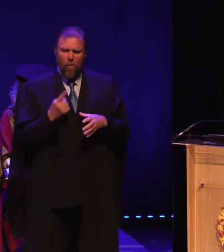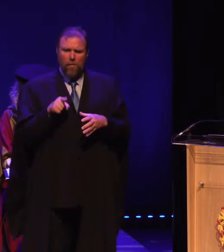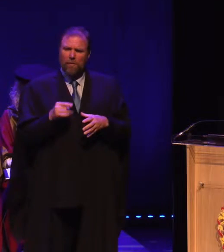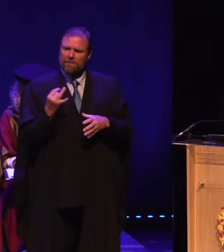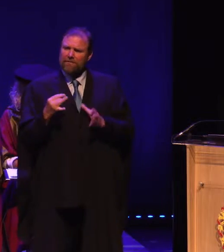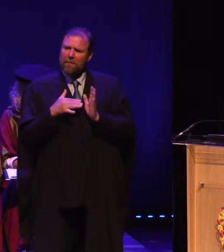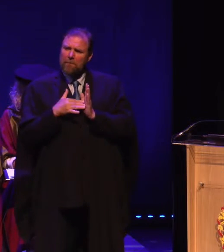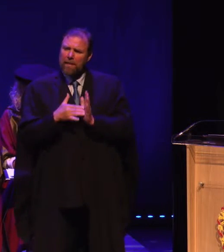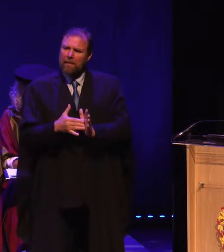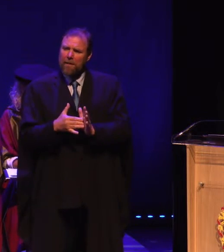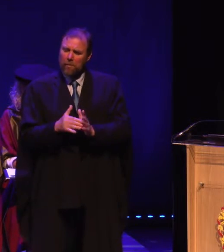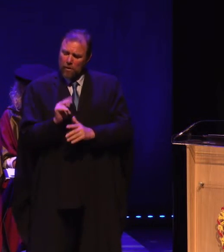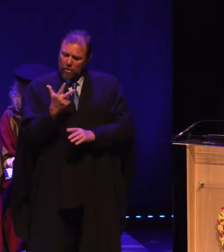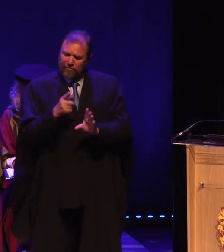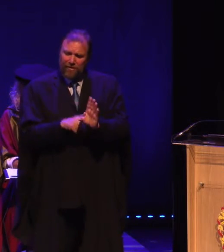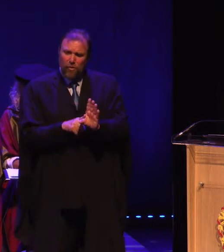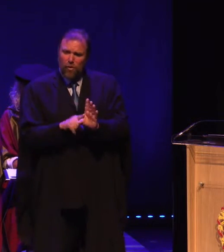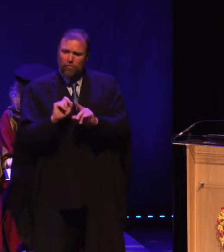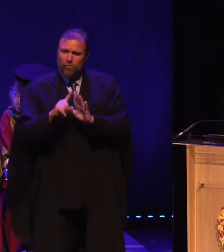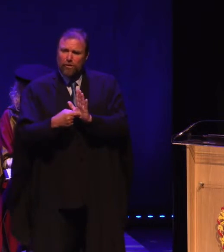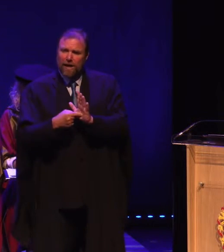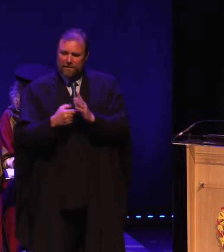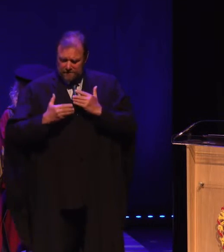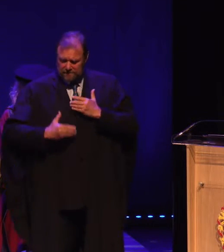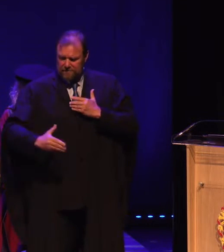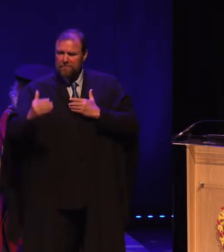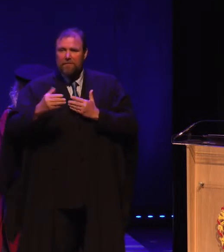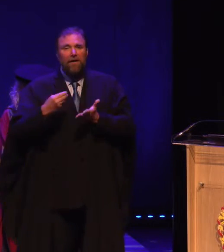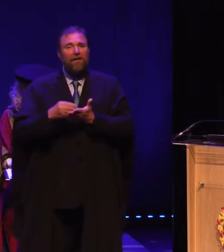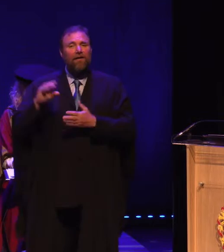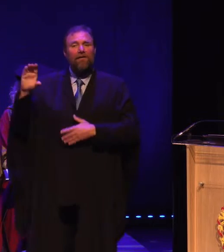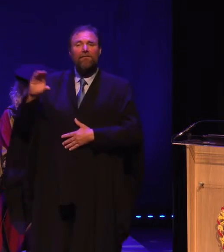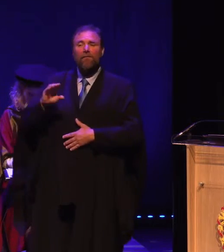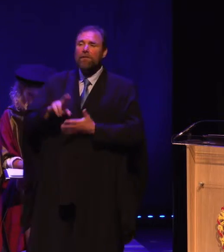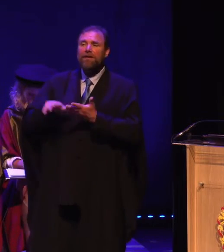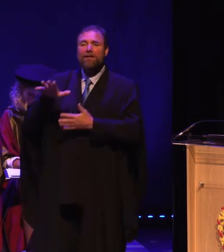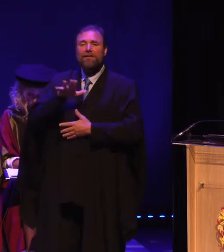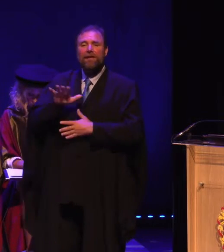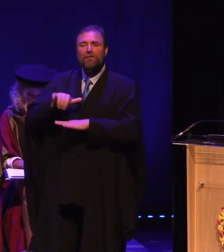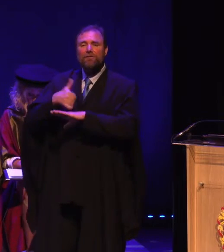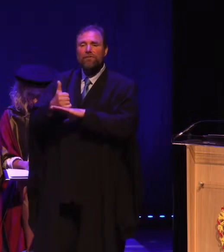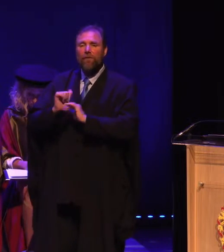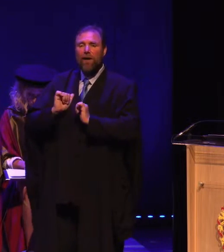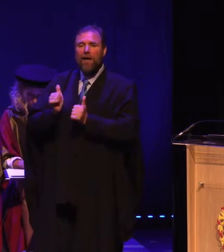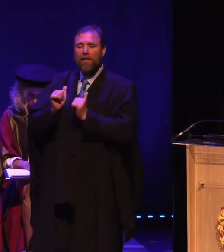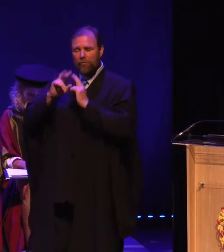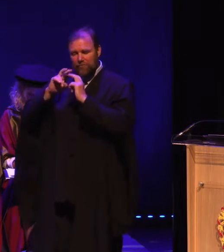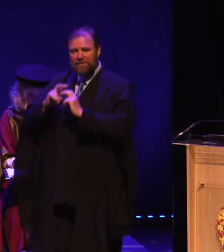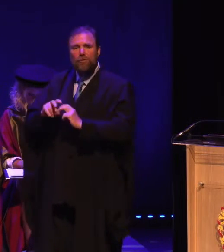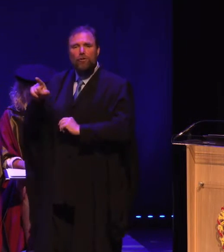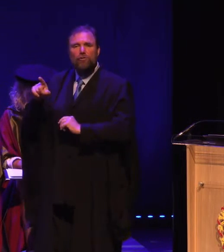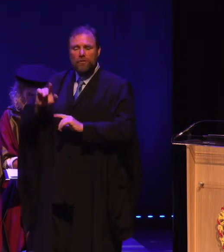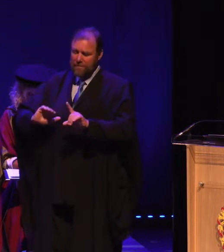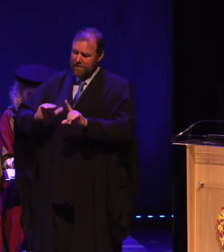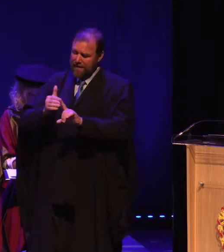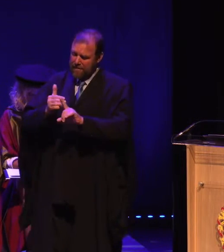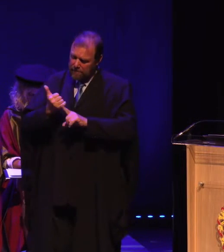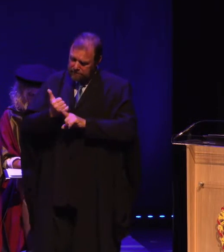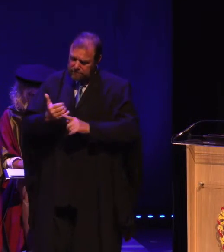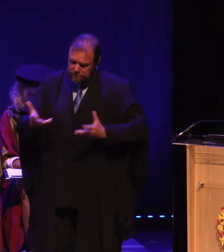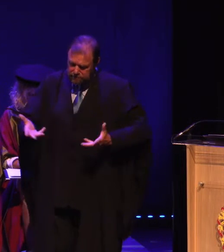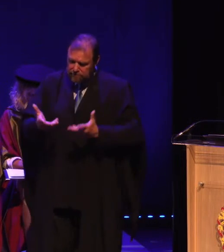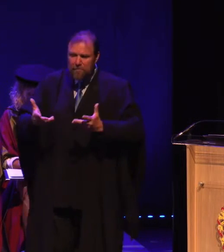multi-centre project funded by the National Institute for Health Research aimed at supporting older people to